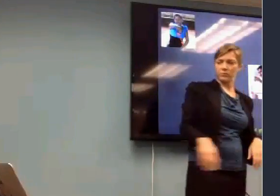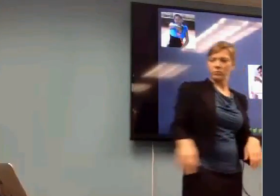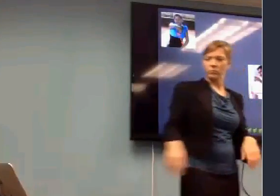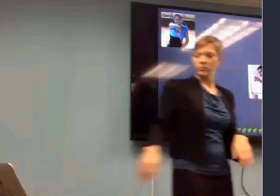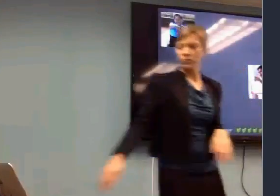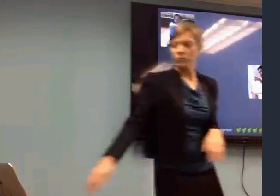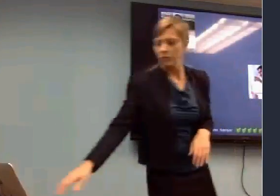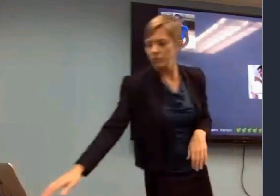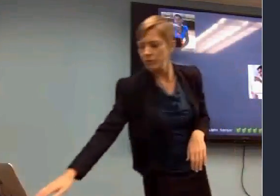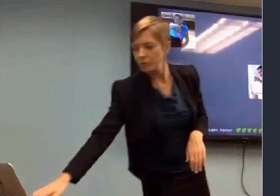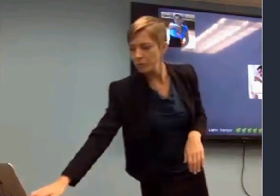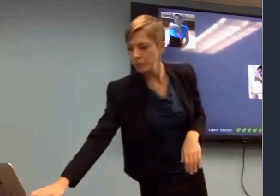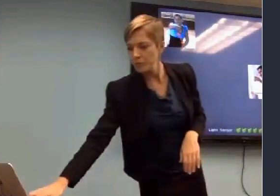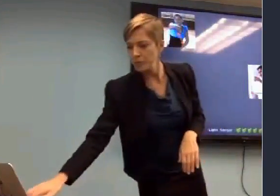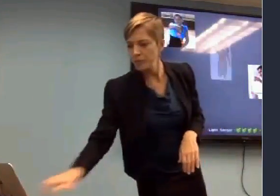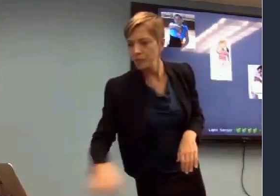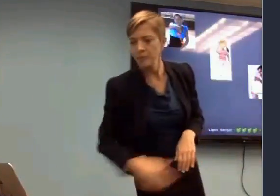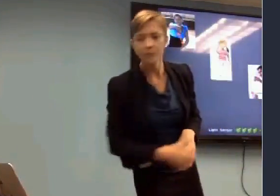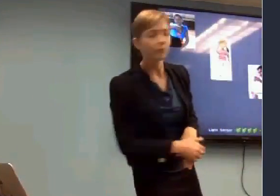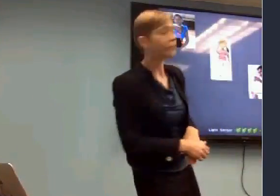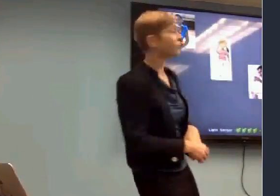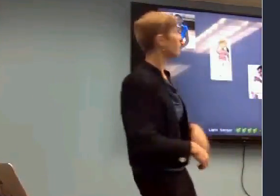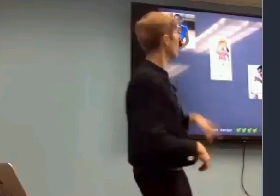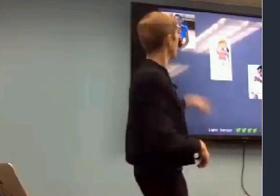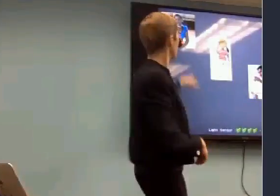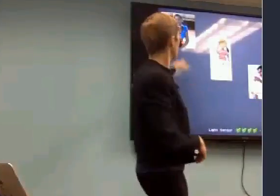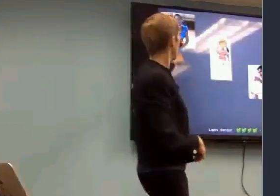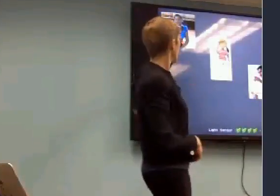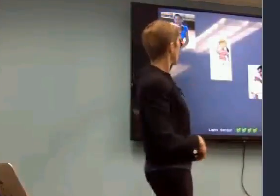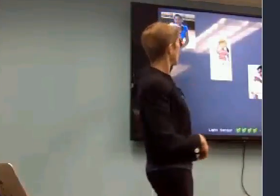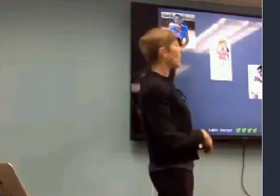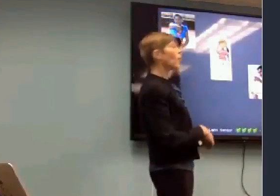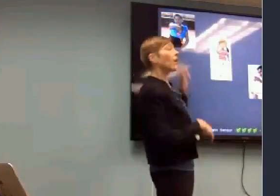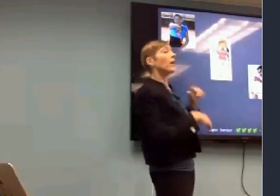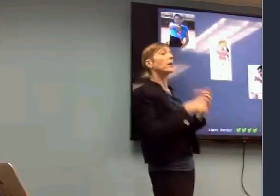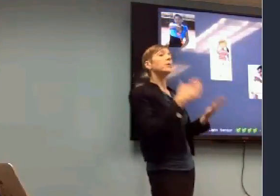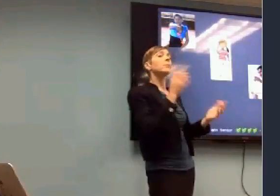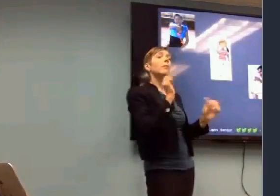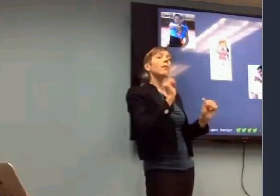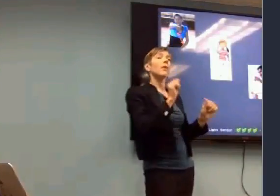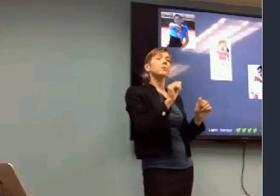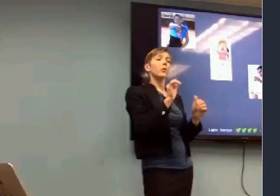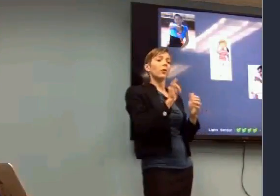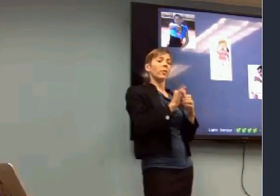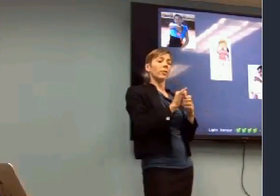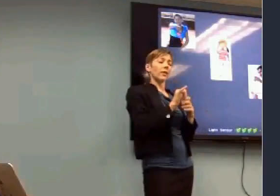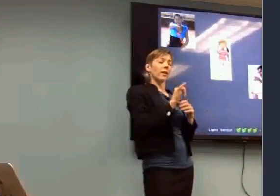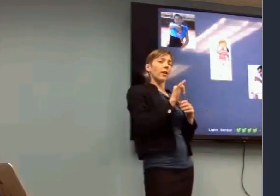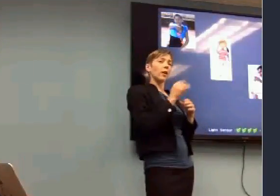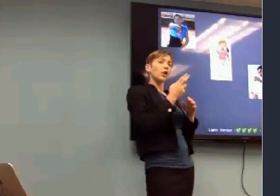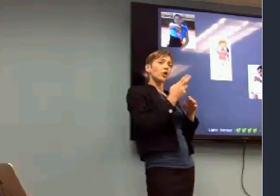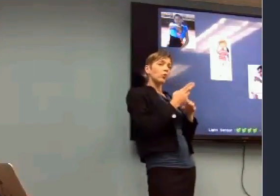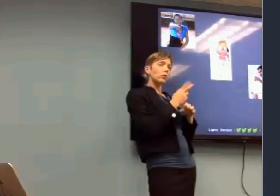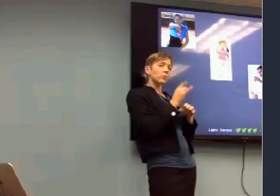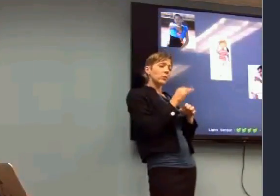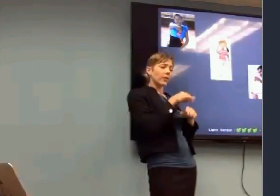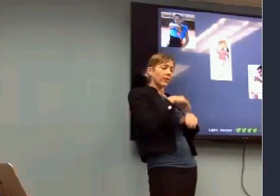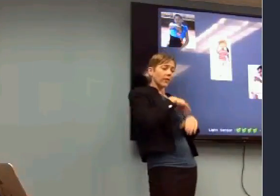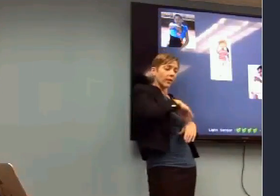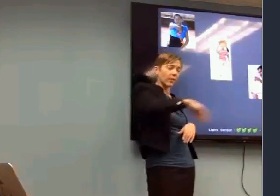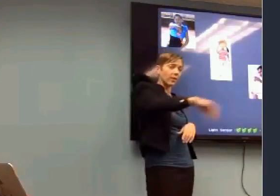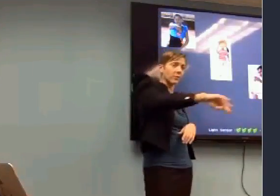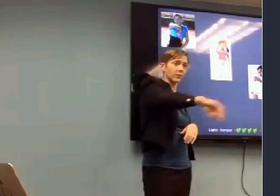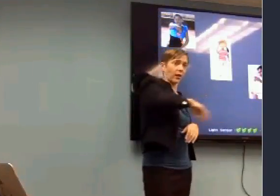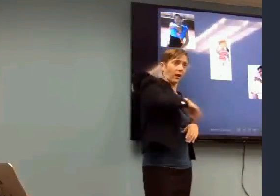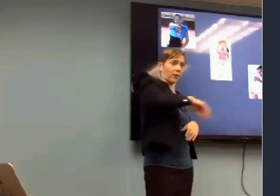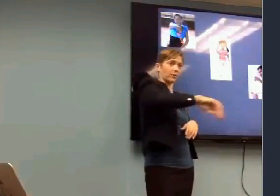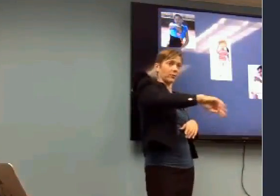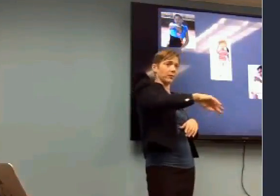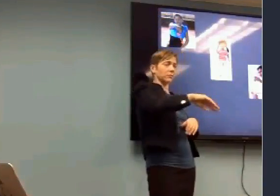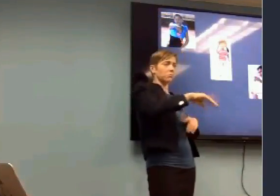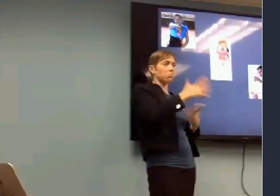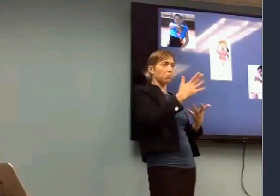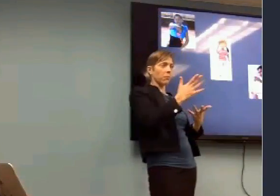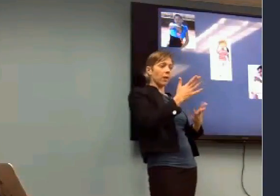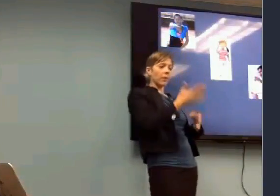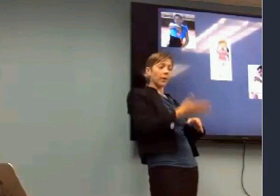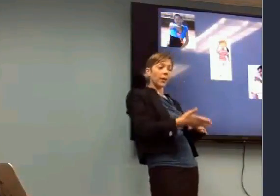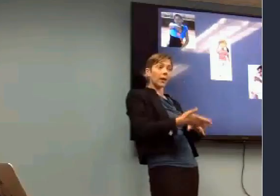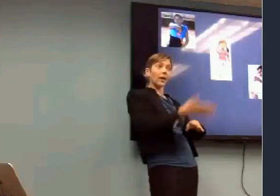the x-axis and more frequent use of that. So it is possible with using only